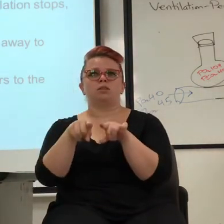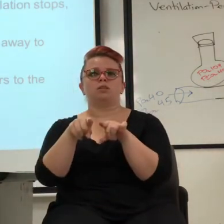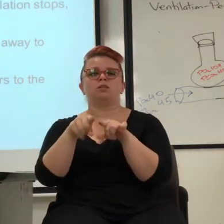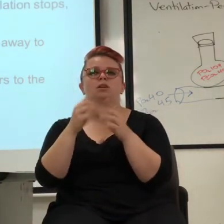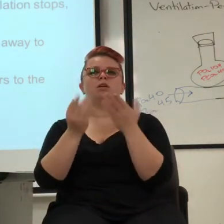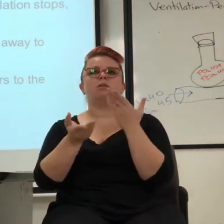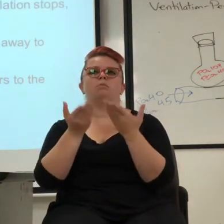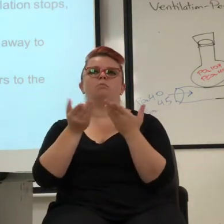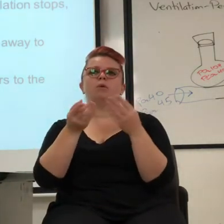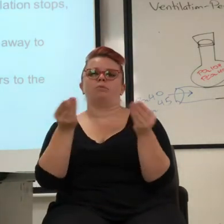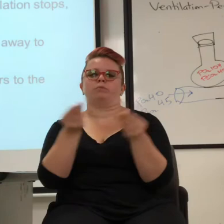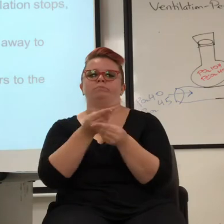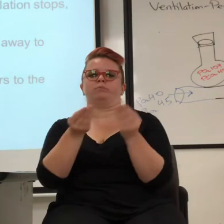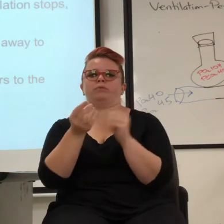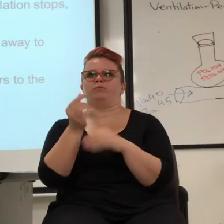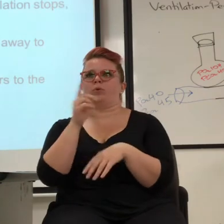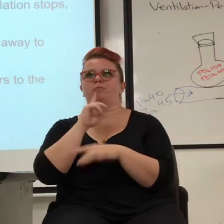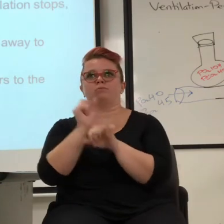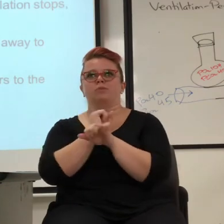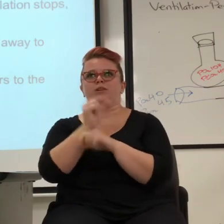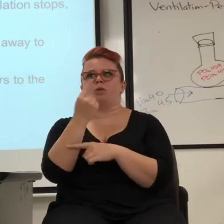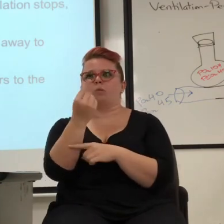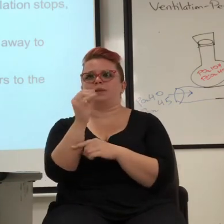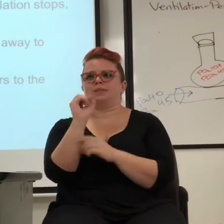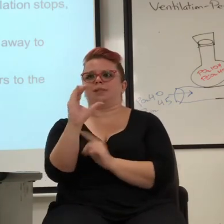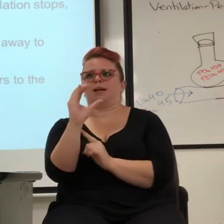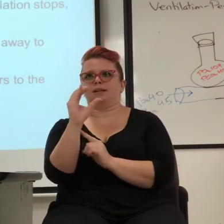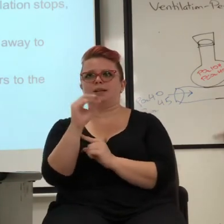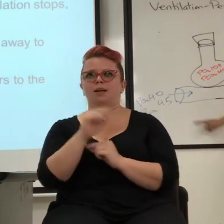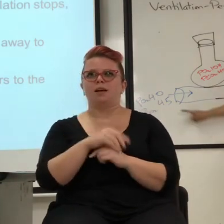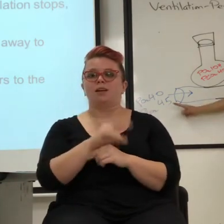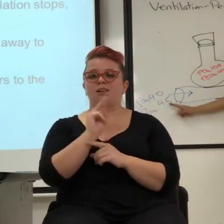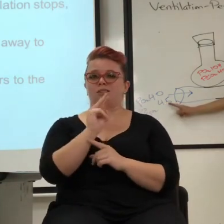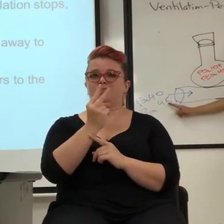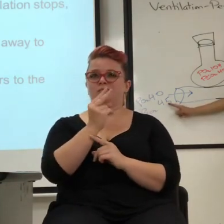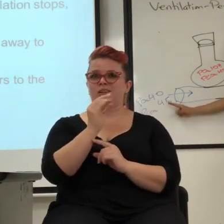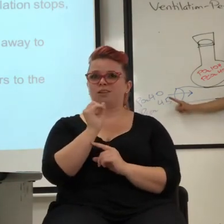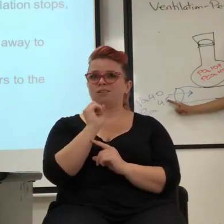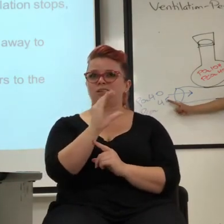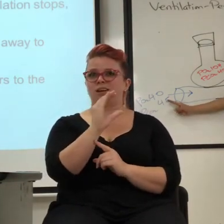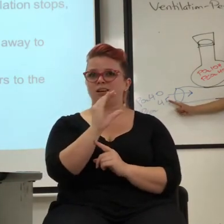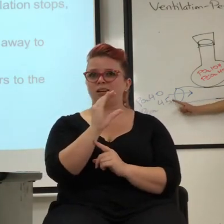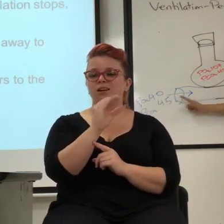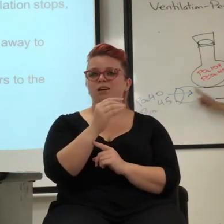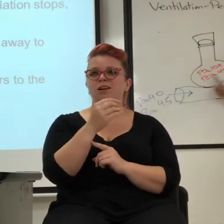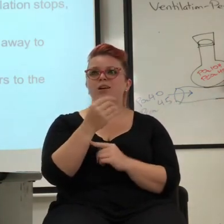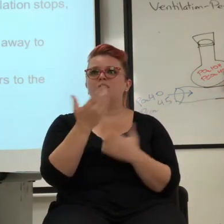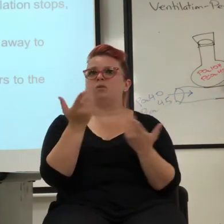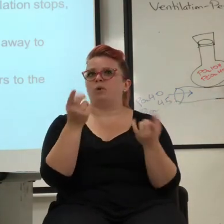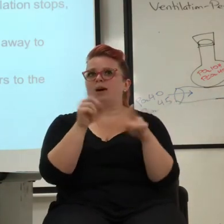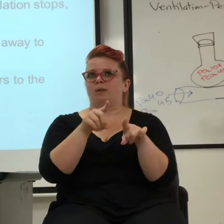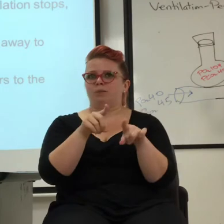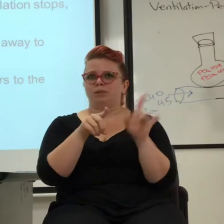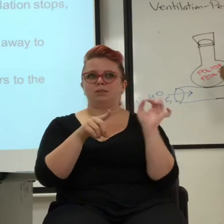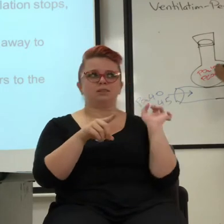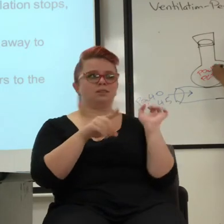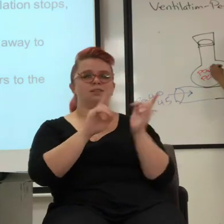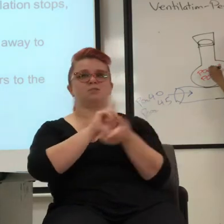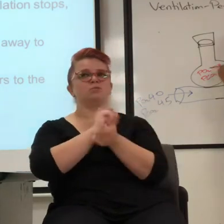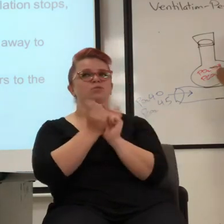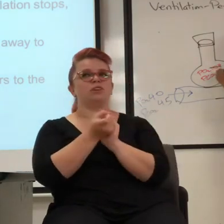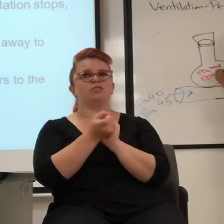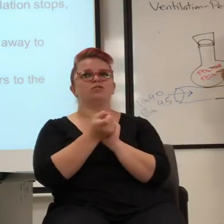you might exchange for literally a second, then the next second, what do you got? It's coming in, this will change